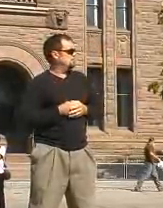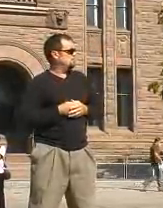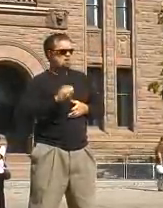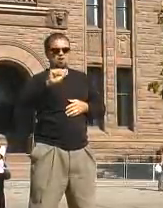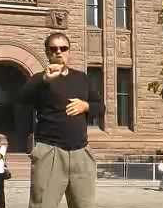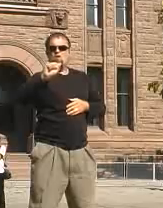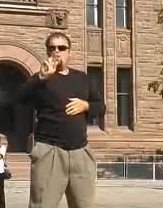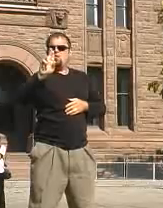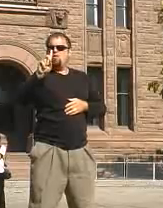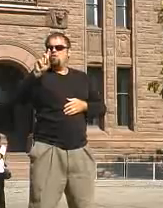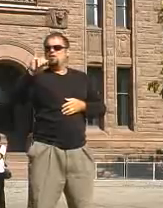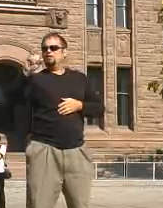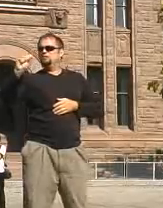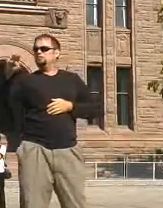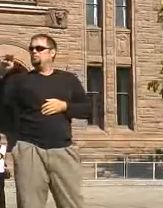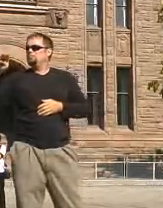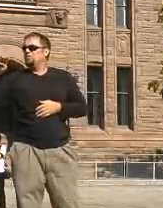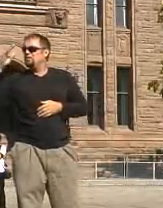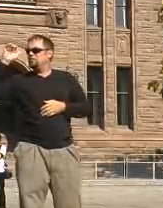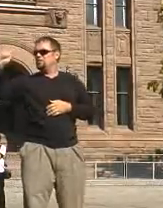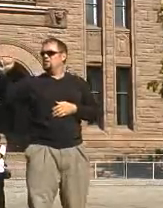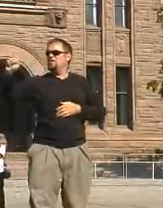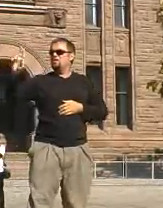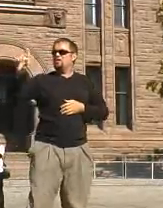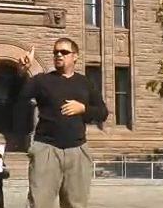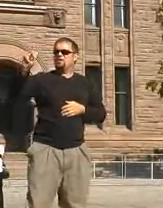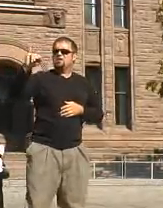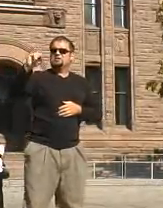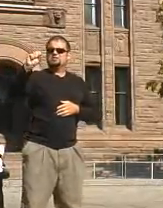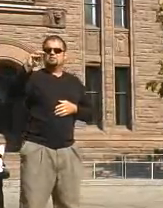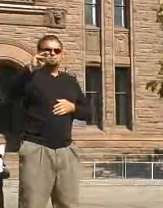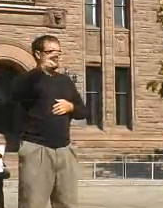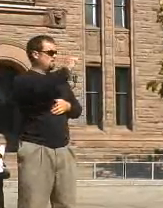sign language rights. Autism.